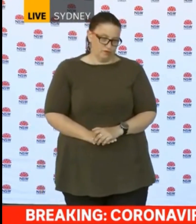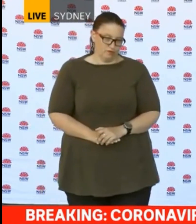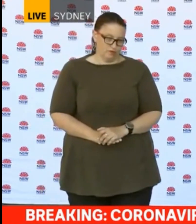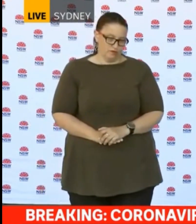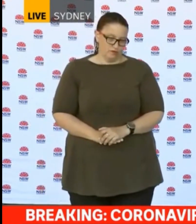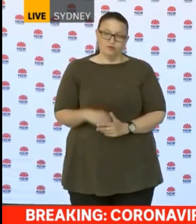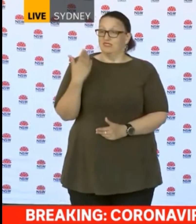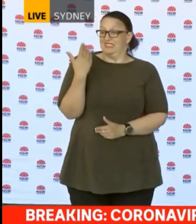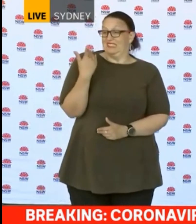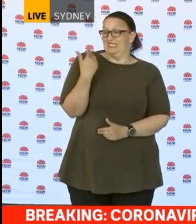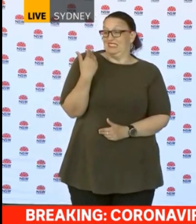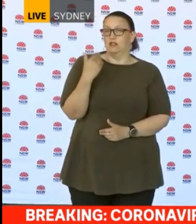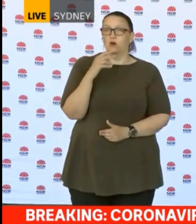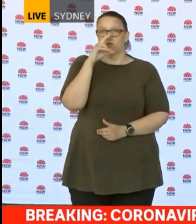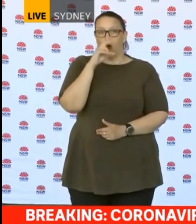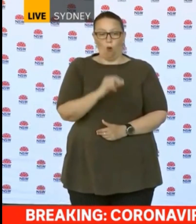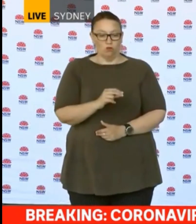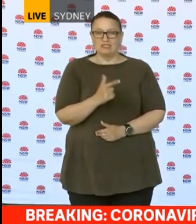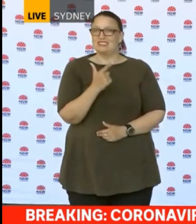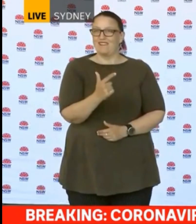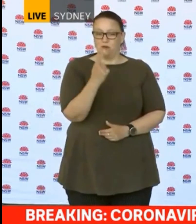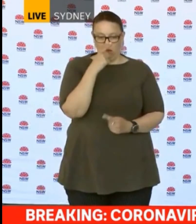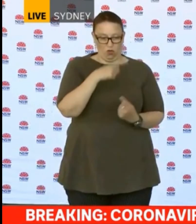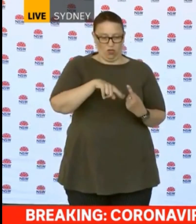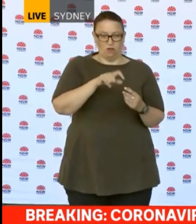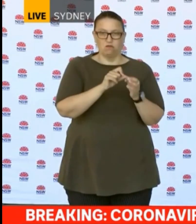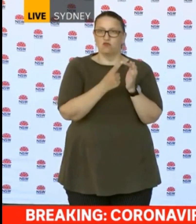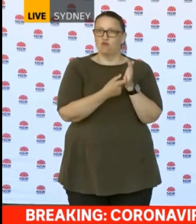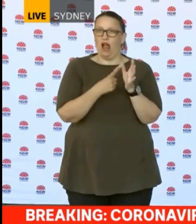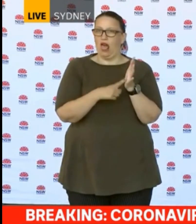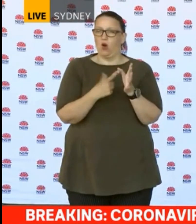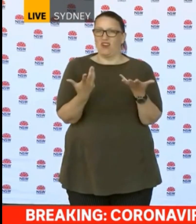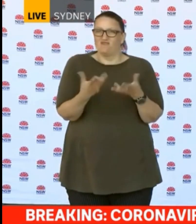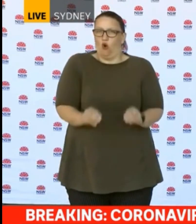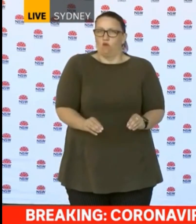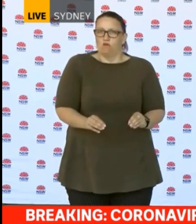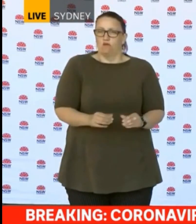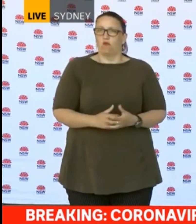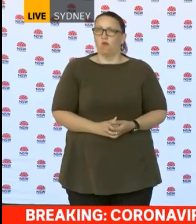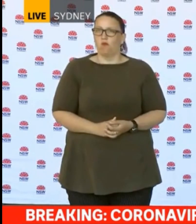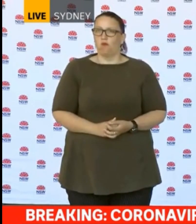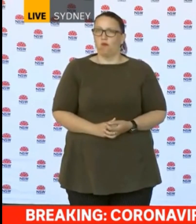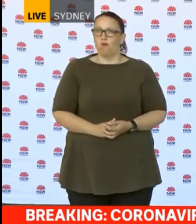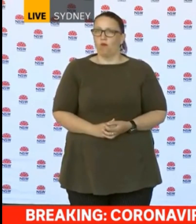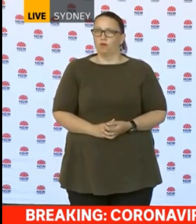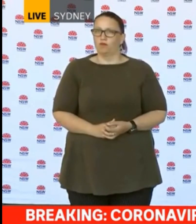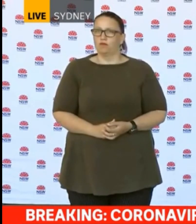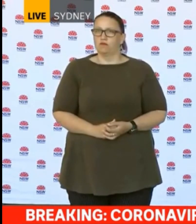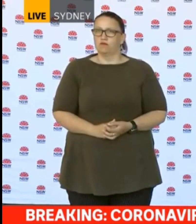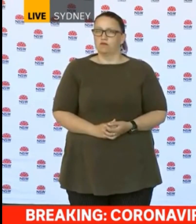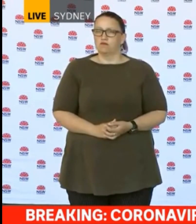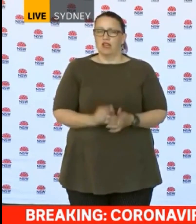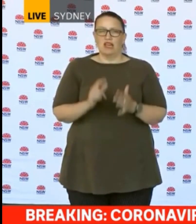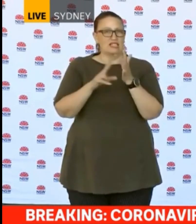latest small cluster of 7 people in Berala but not linked to that cluster?